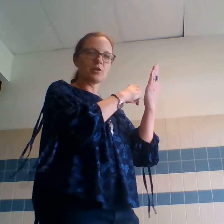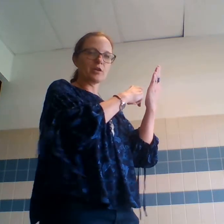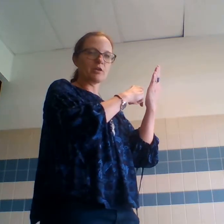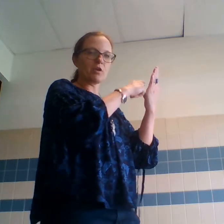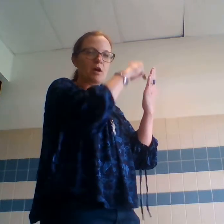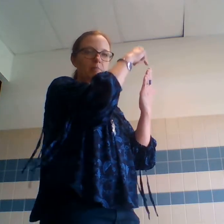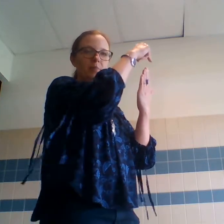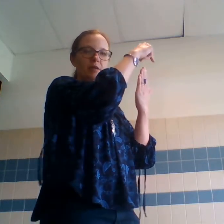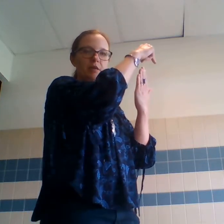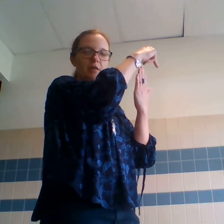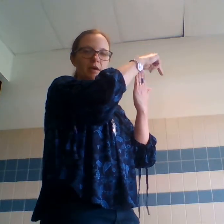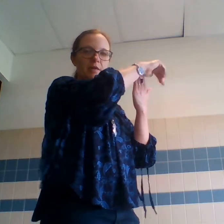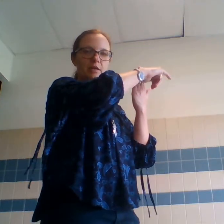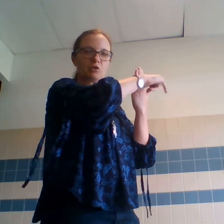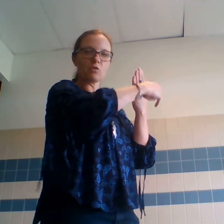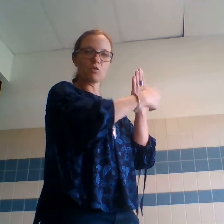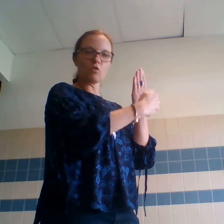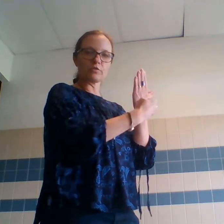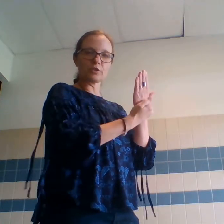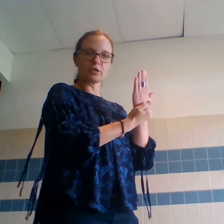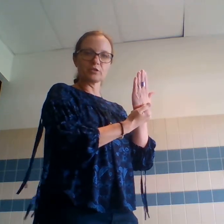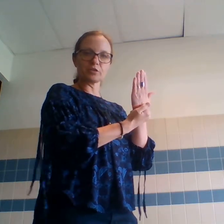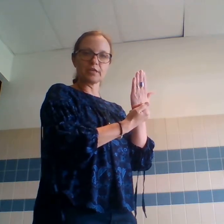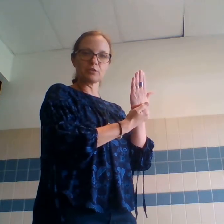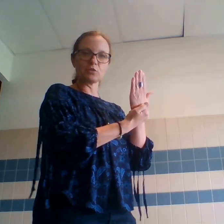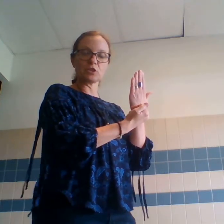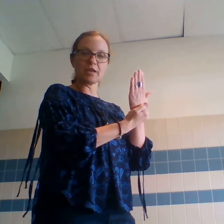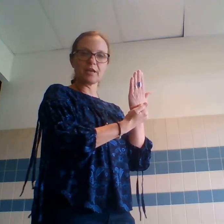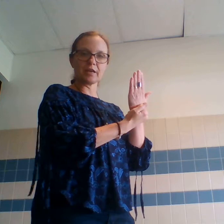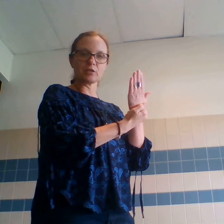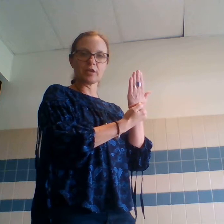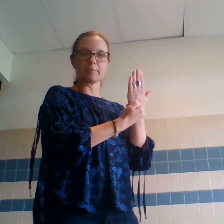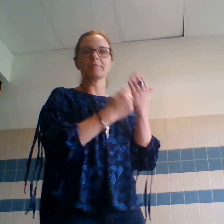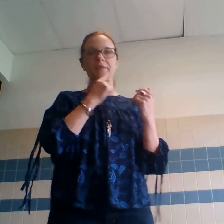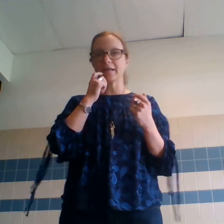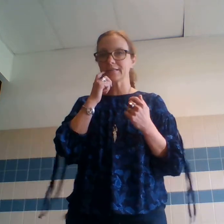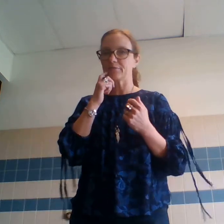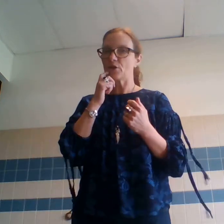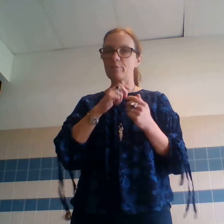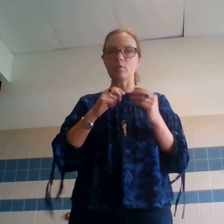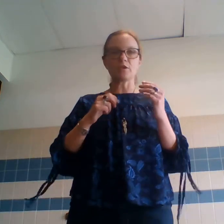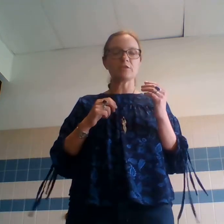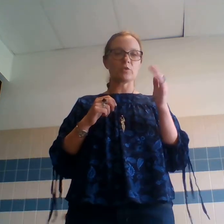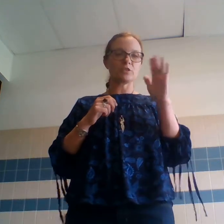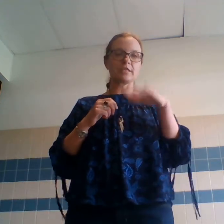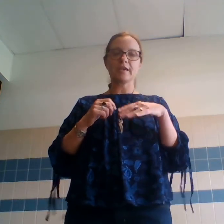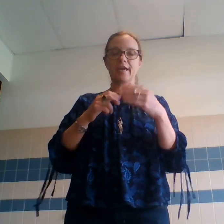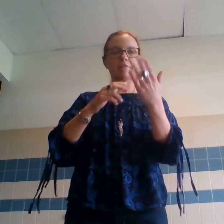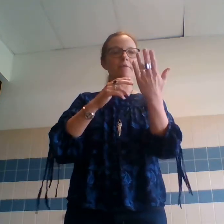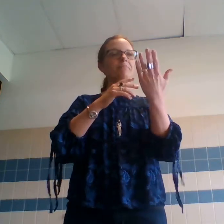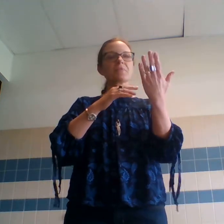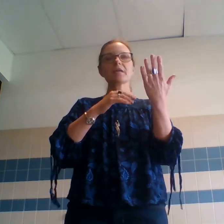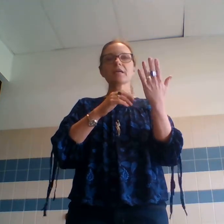you're going to go up, and then as you go over, you're going to turn it into a J hand shape. Kind of difficult, but once you get the hang of it,